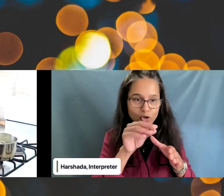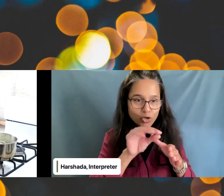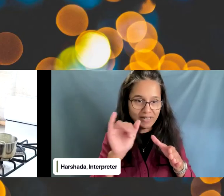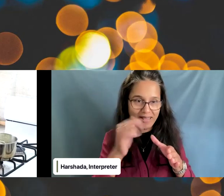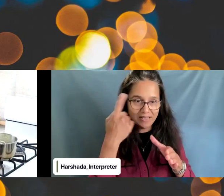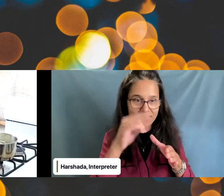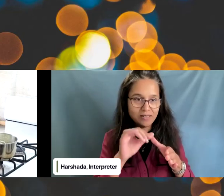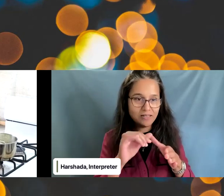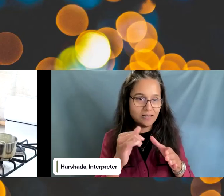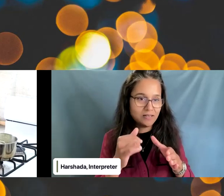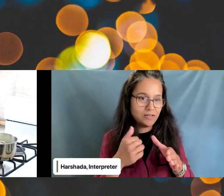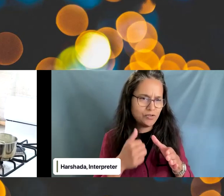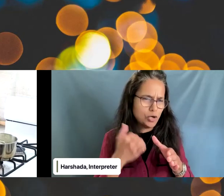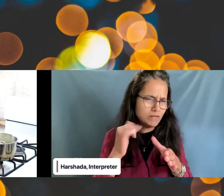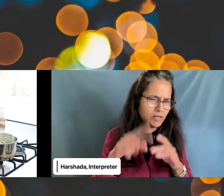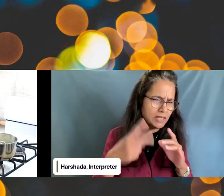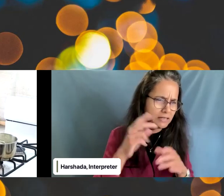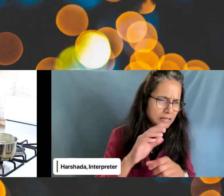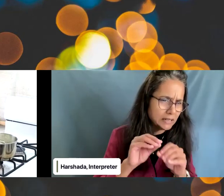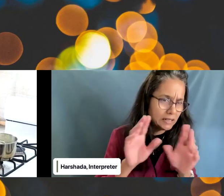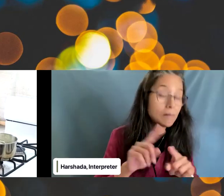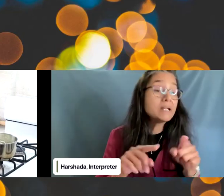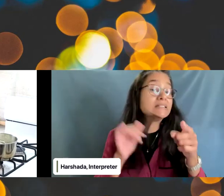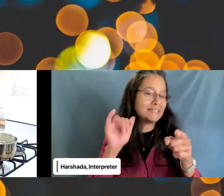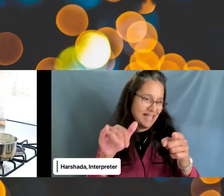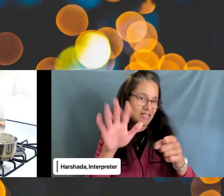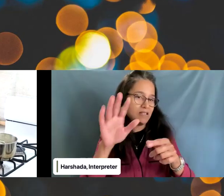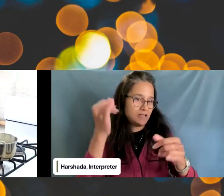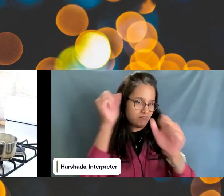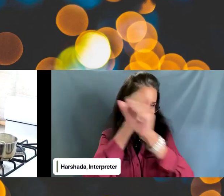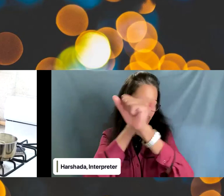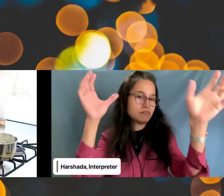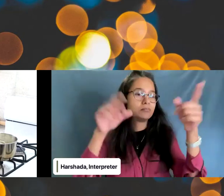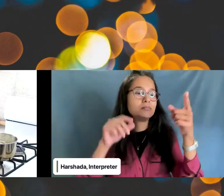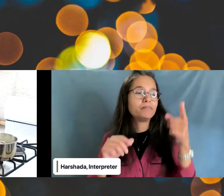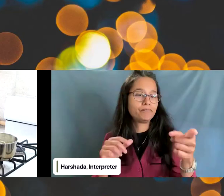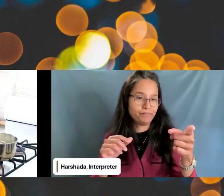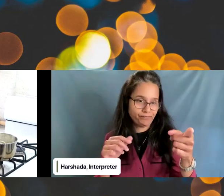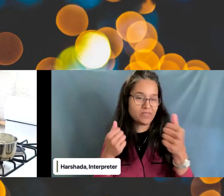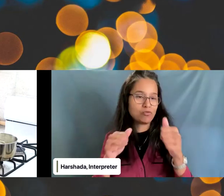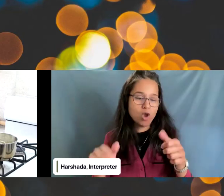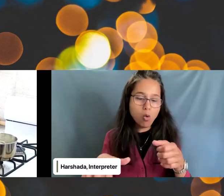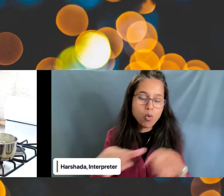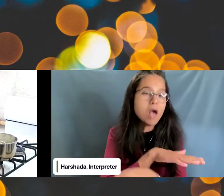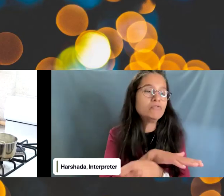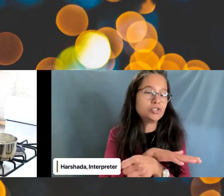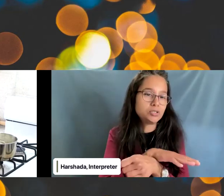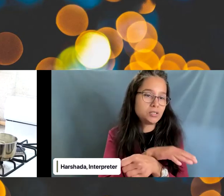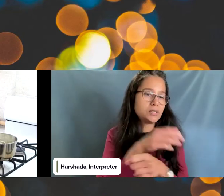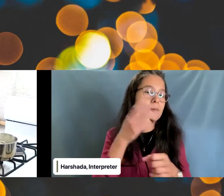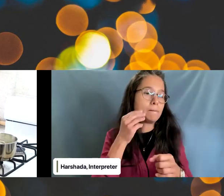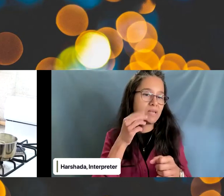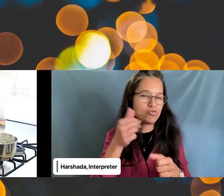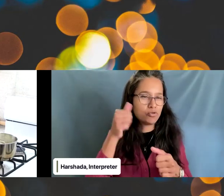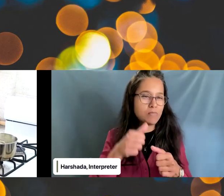Sorry if it's not in focus, but basically, just cover every inch of the bottom with your peaches, almost so it's the same height